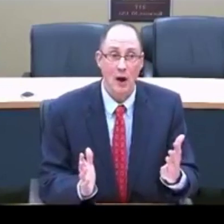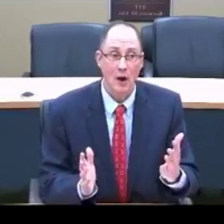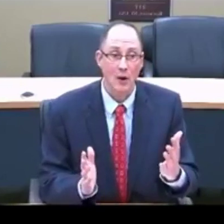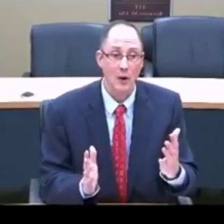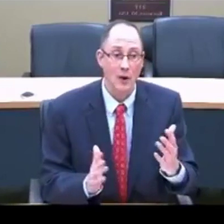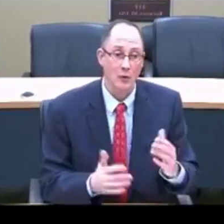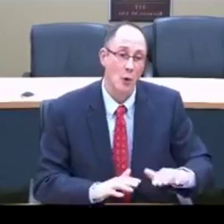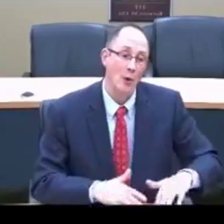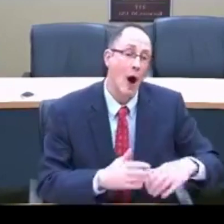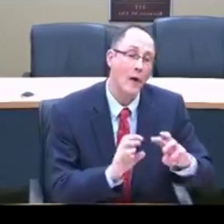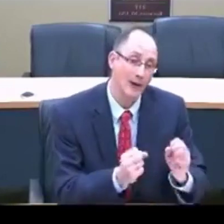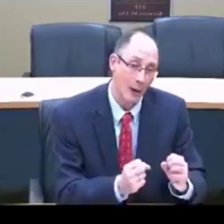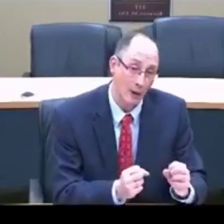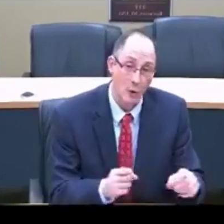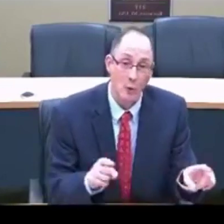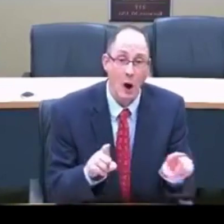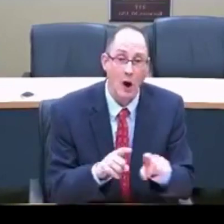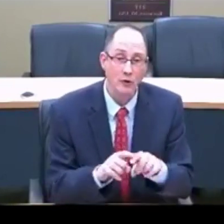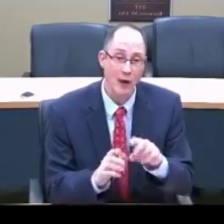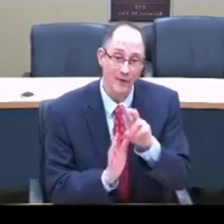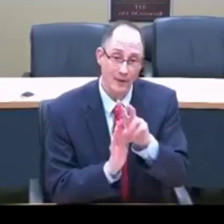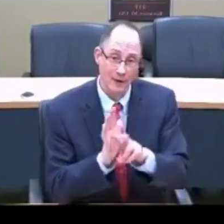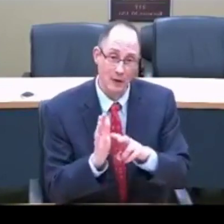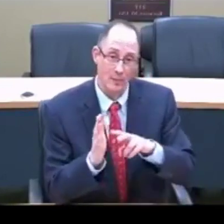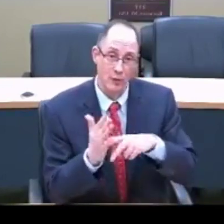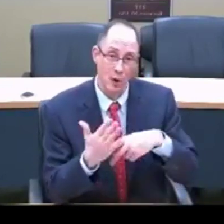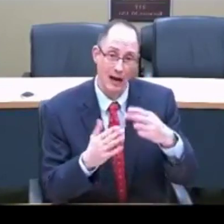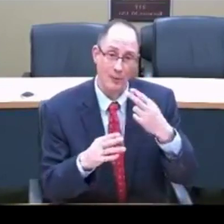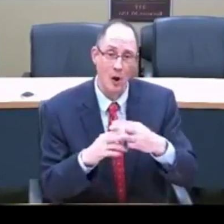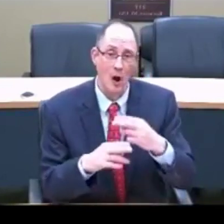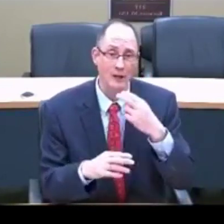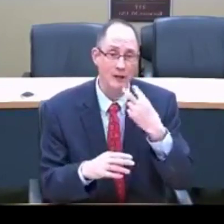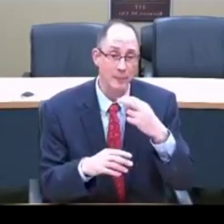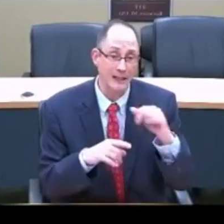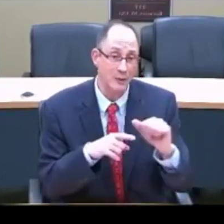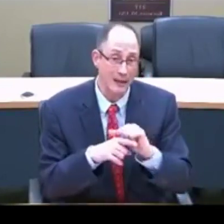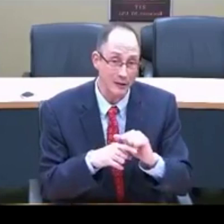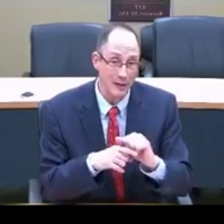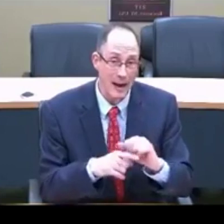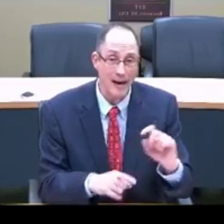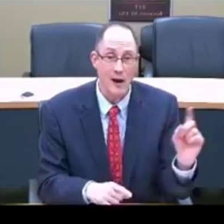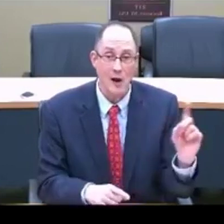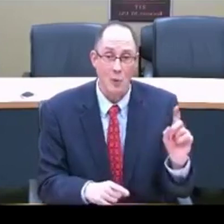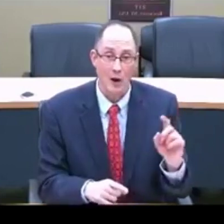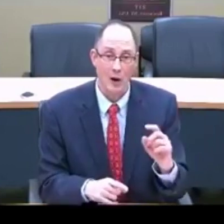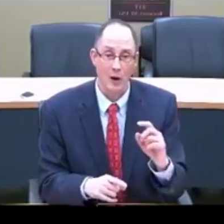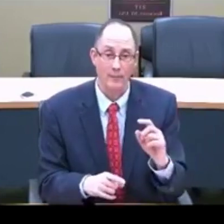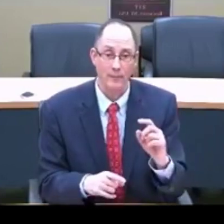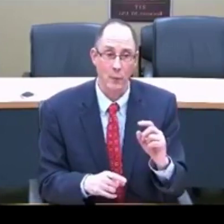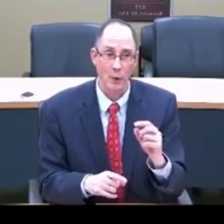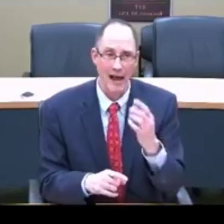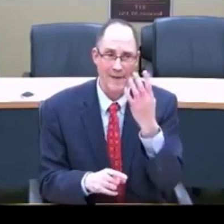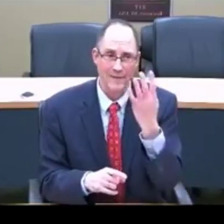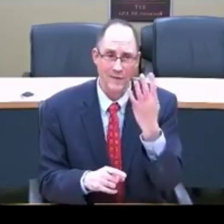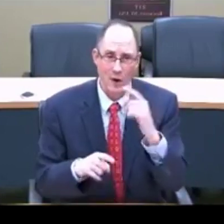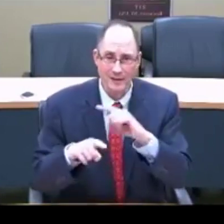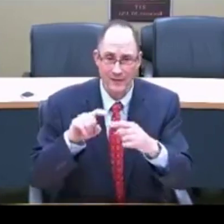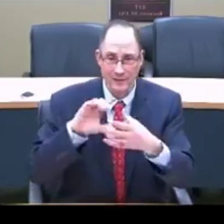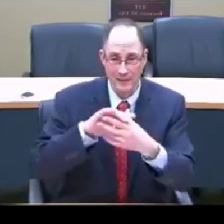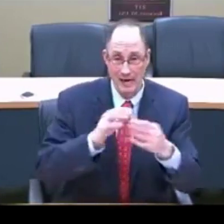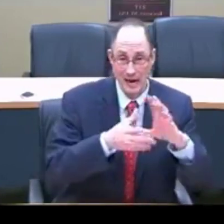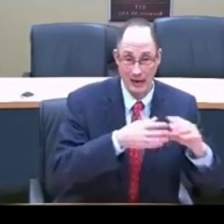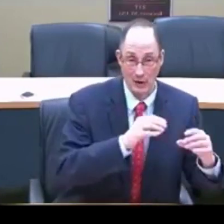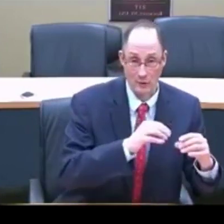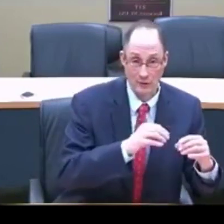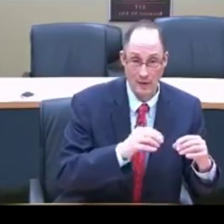So, we offer that word. We also have a video program called the speech reading exercise, where we have four different